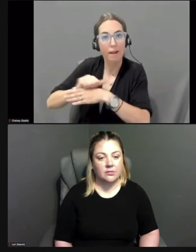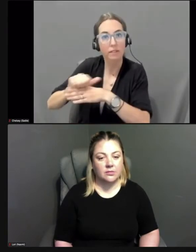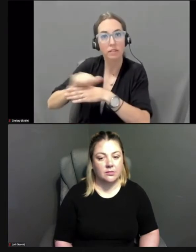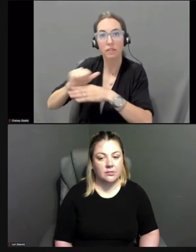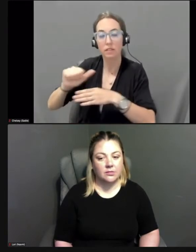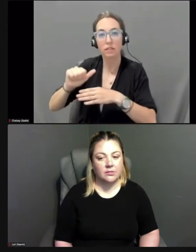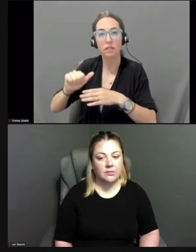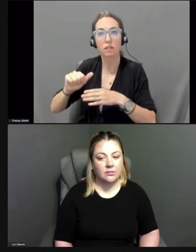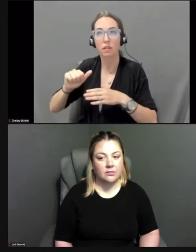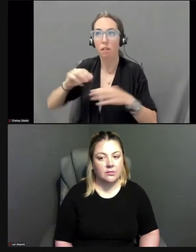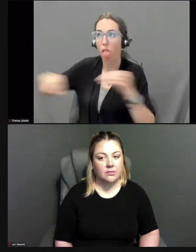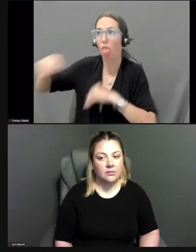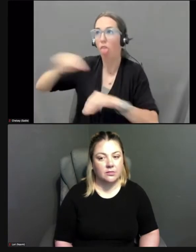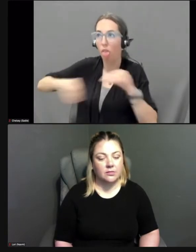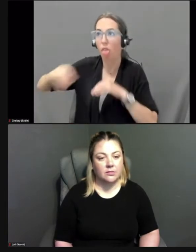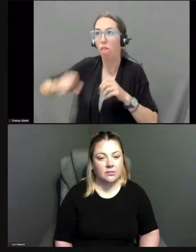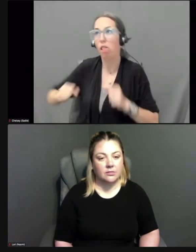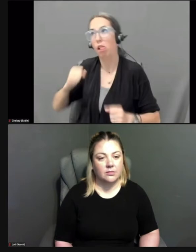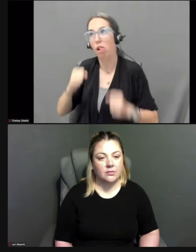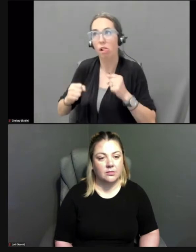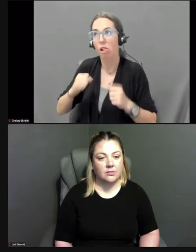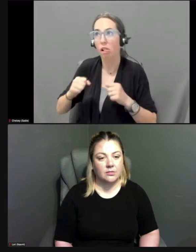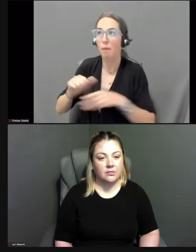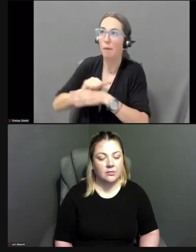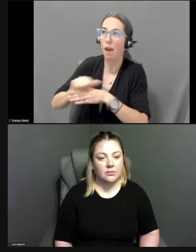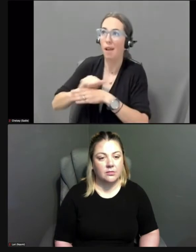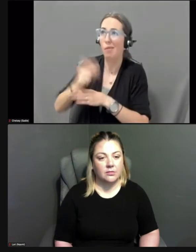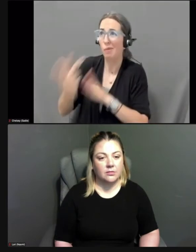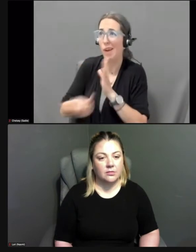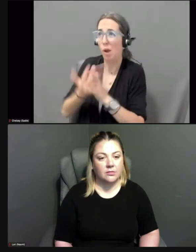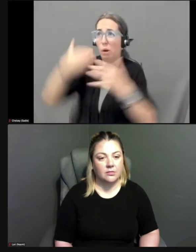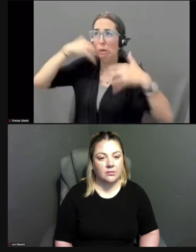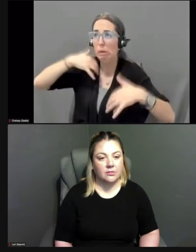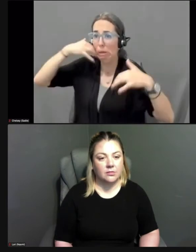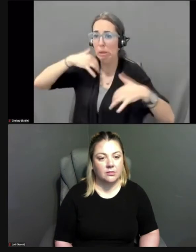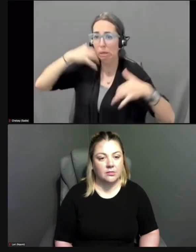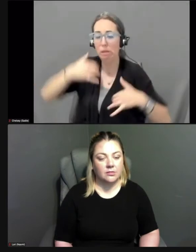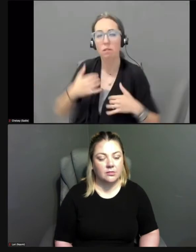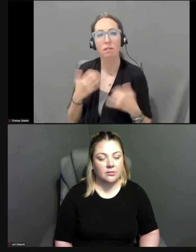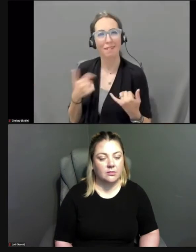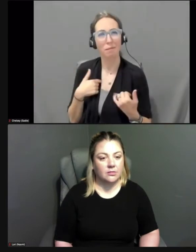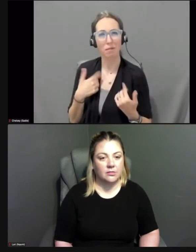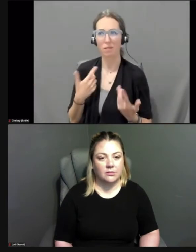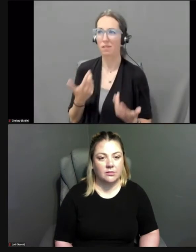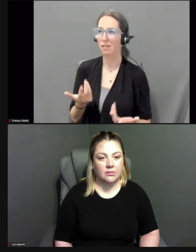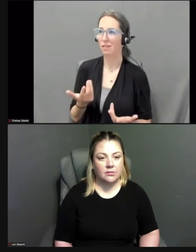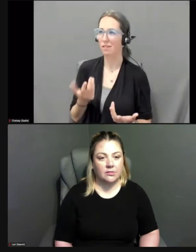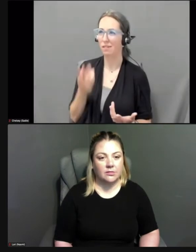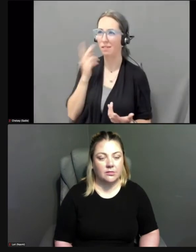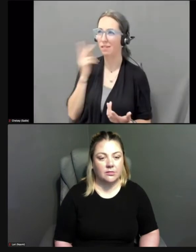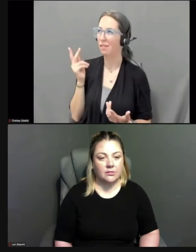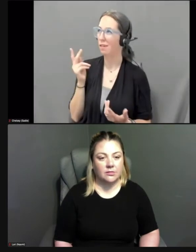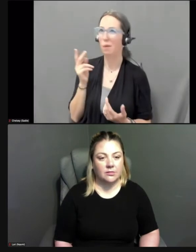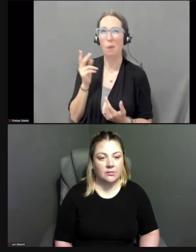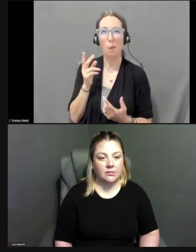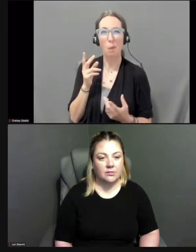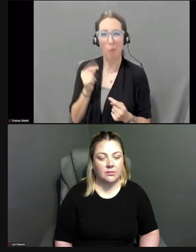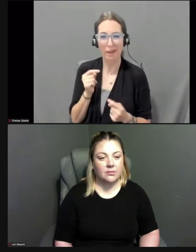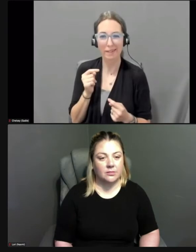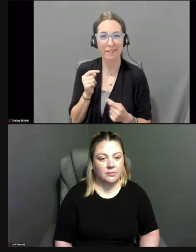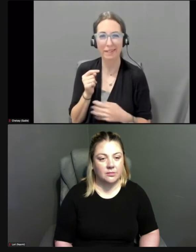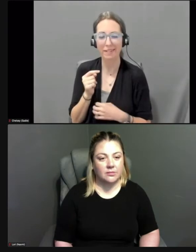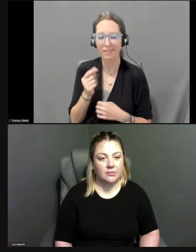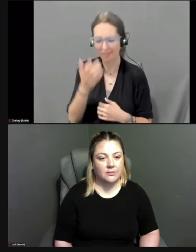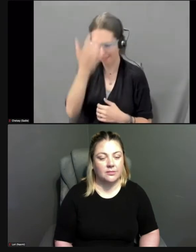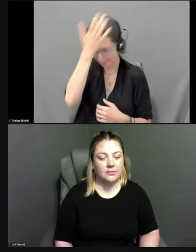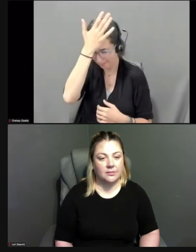sweating for like 3 hours. And looking back on that, I'm like, what was I thinking? But at the time, I was very fixated on